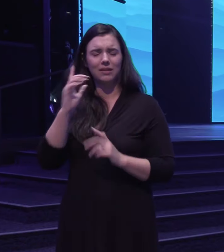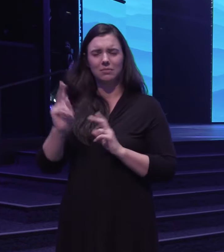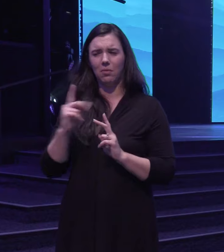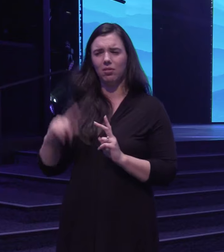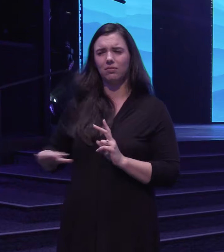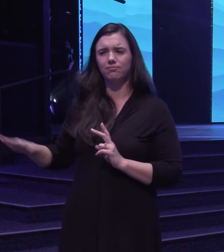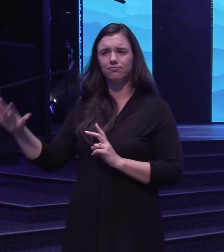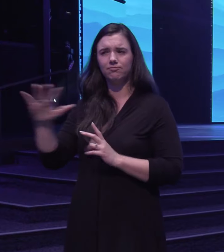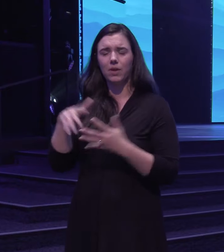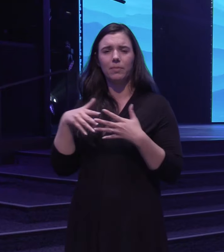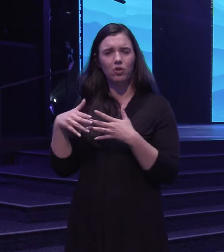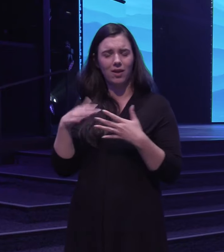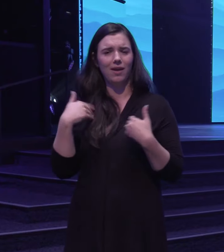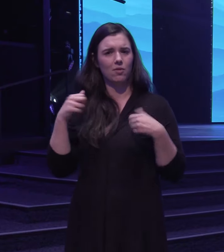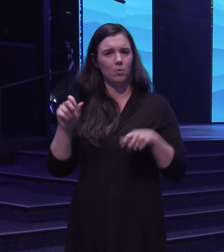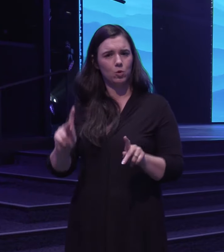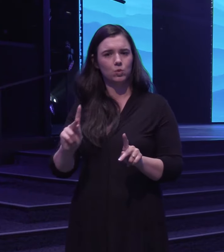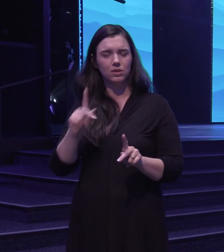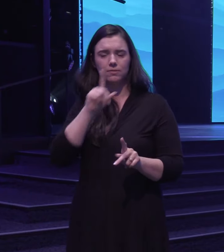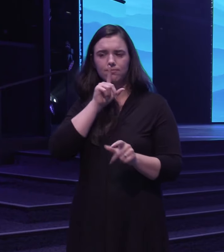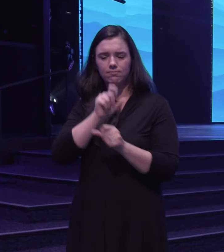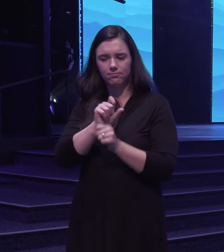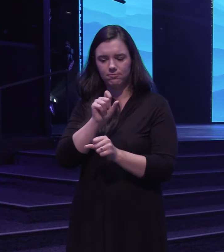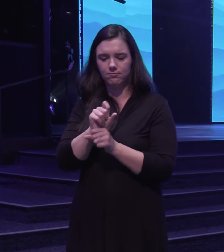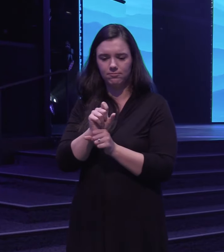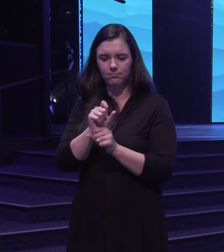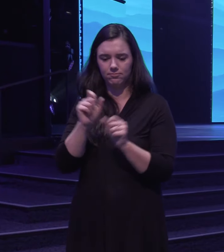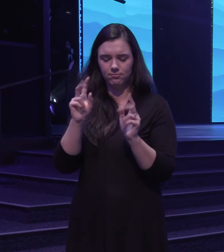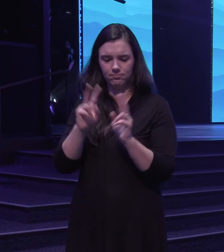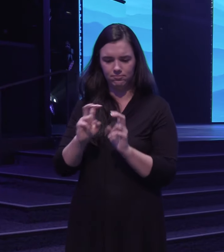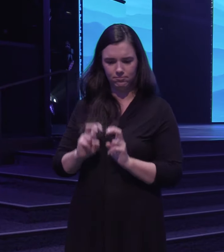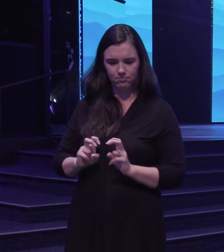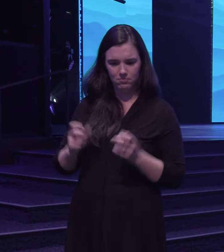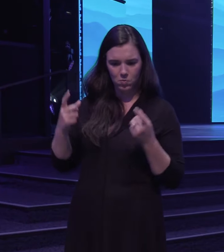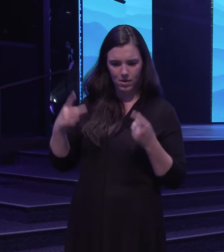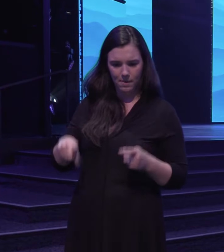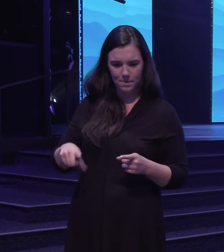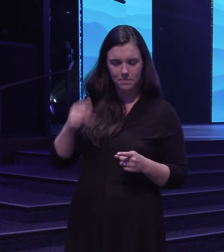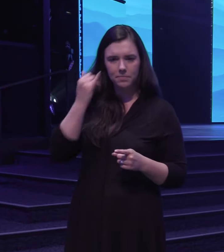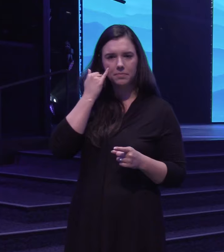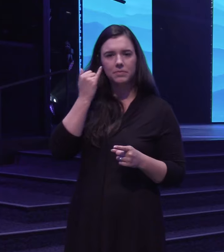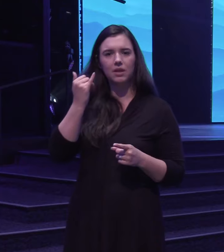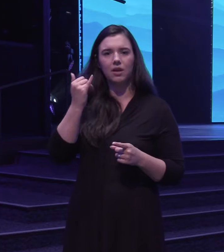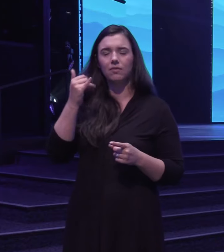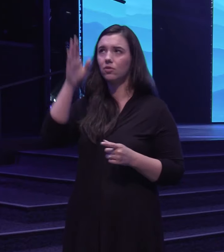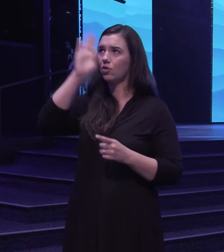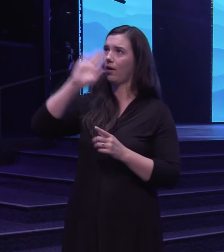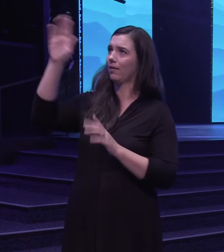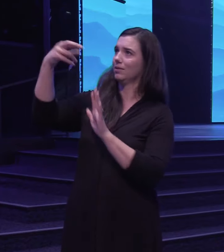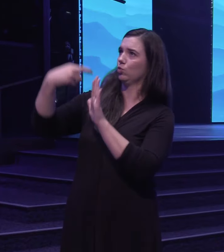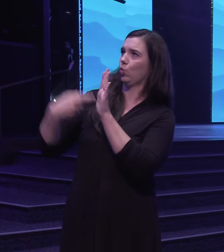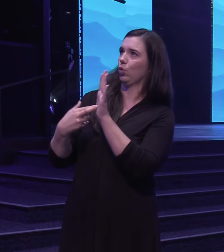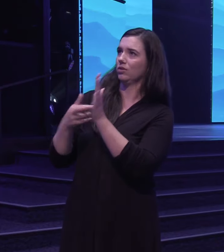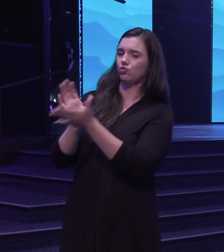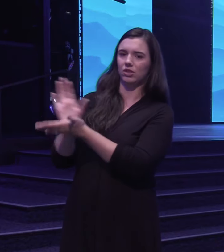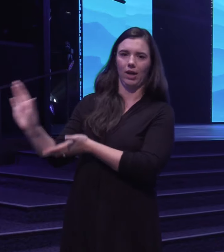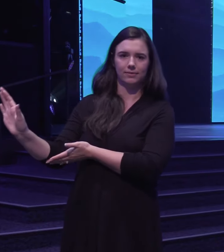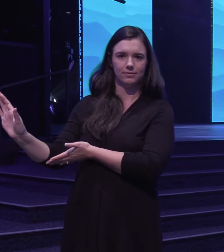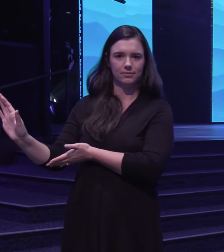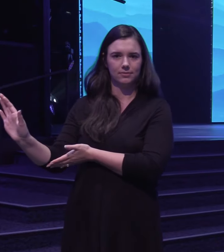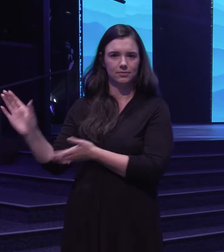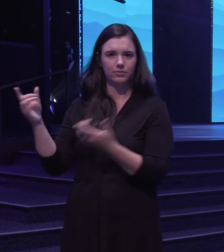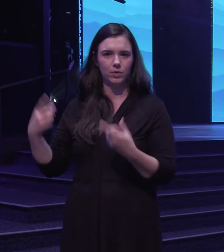chance to really get a look at what happens when you reject the principles of God.